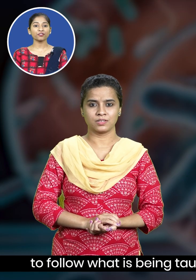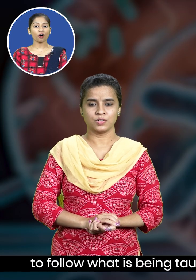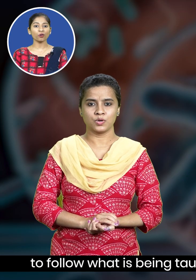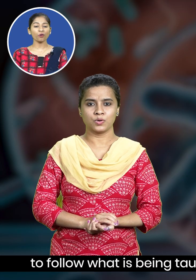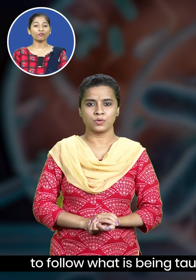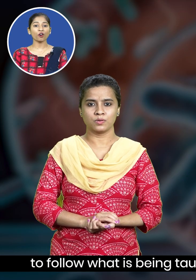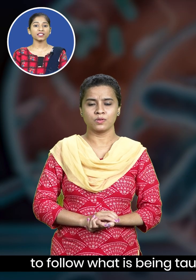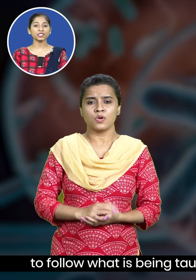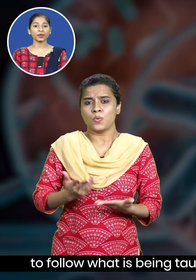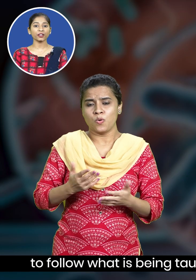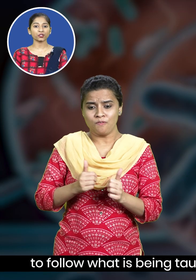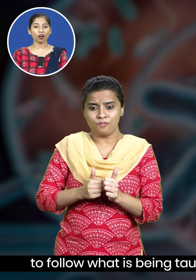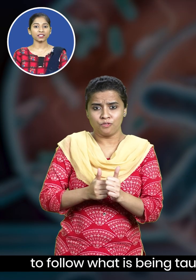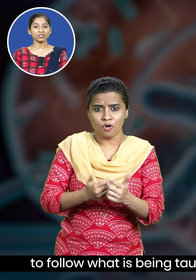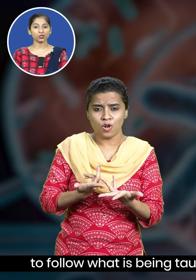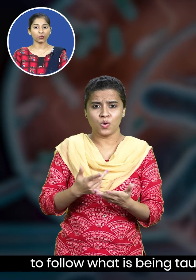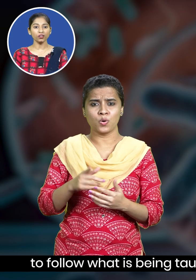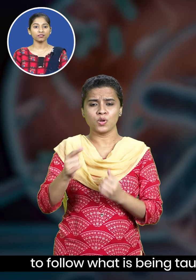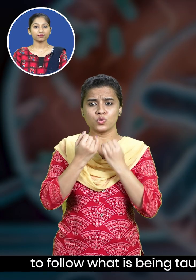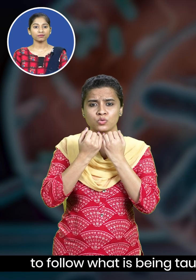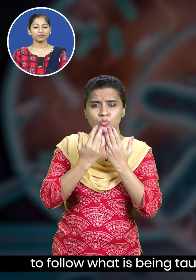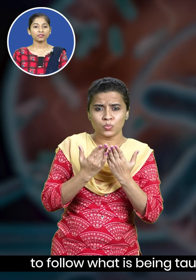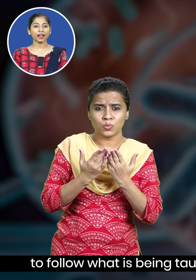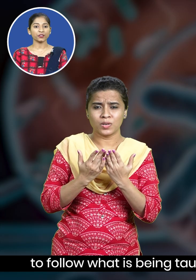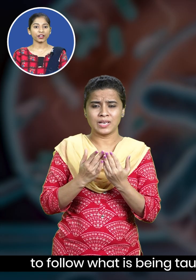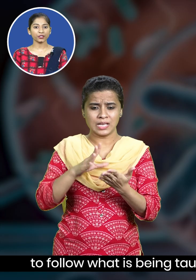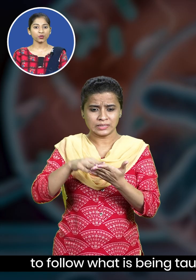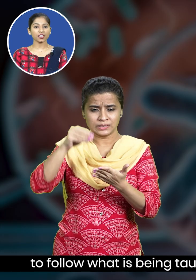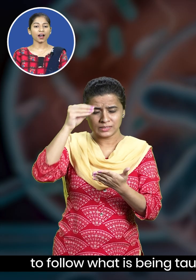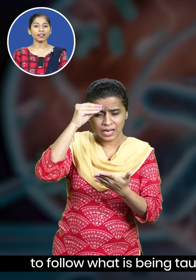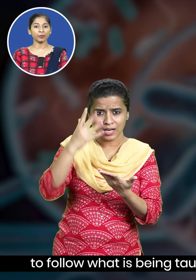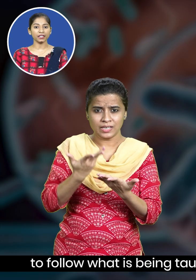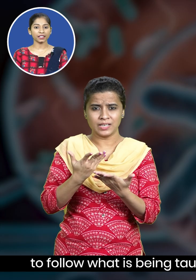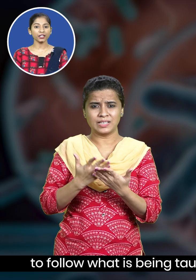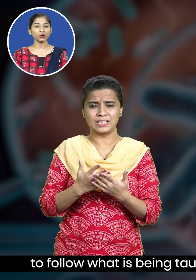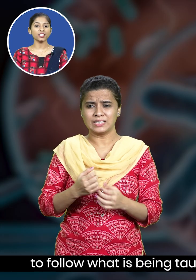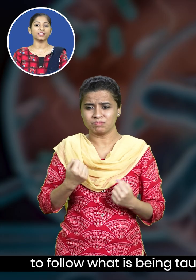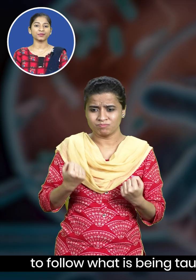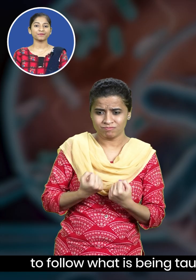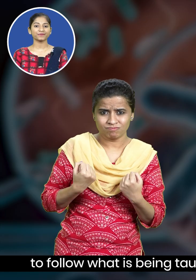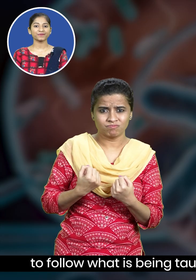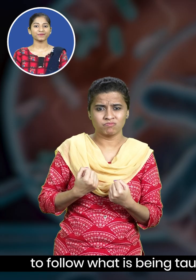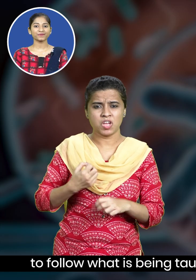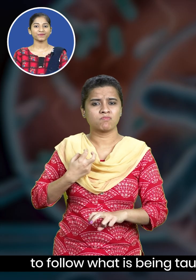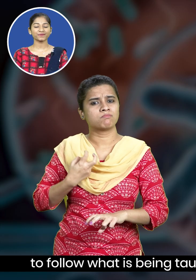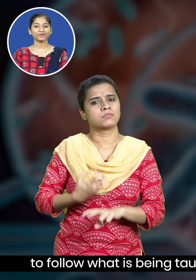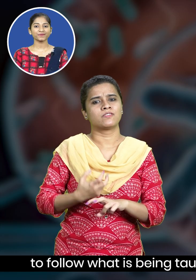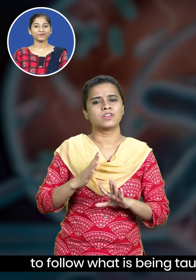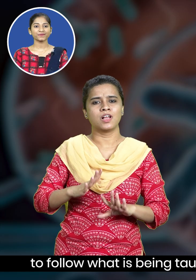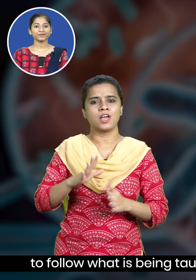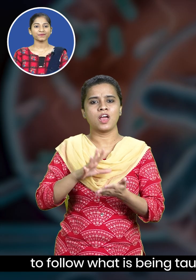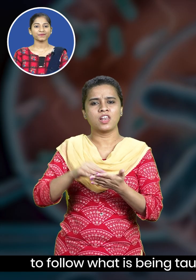to follow what is being taught in school and reduce our ability to learn.